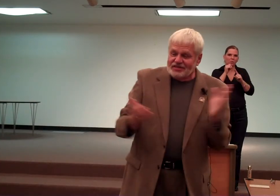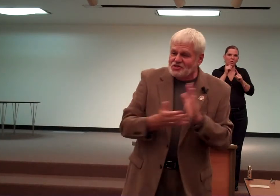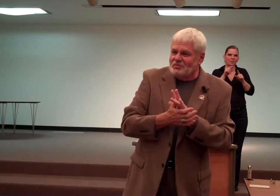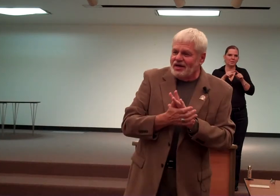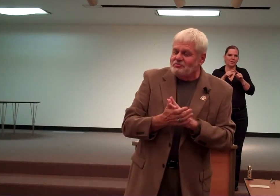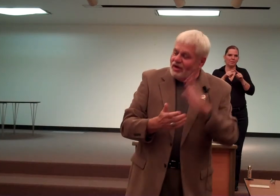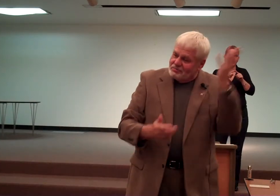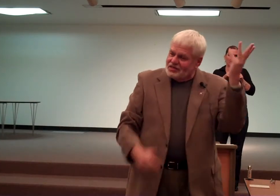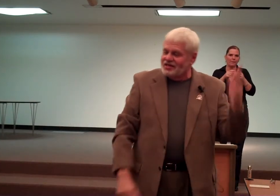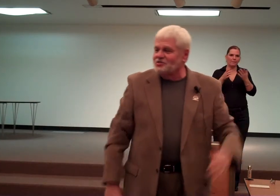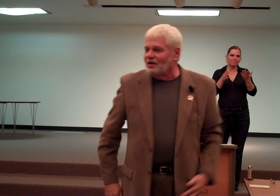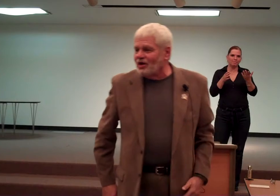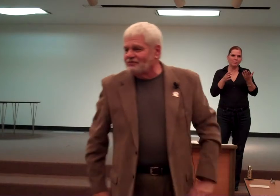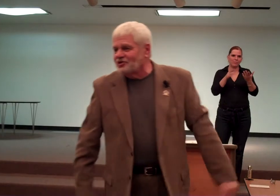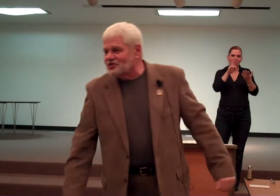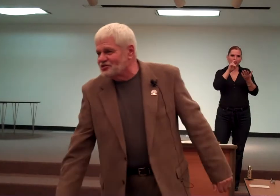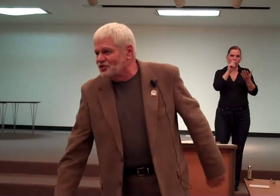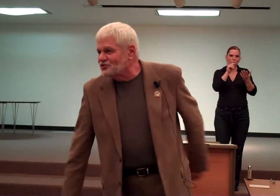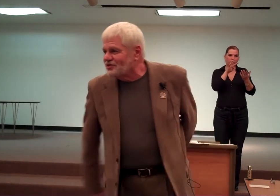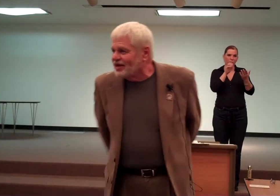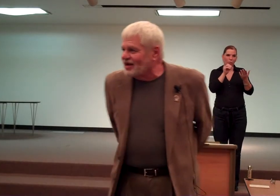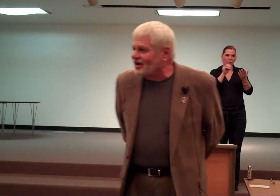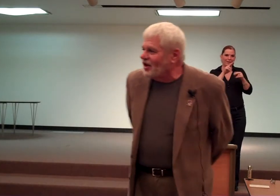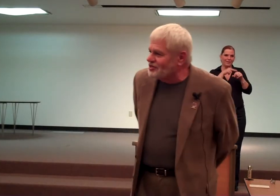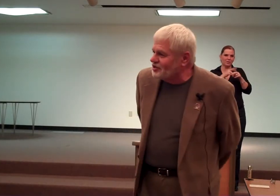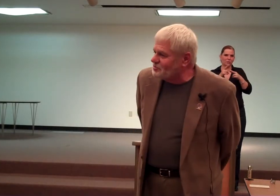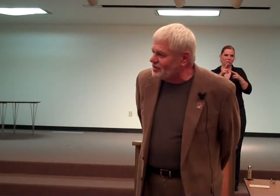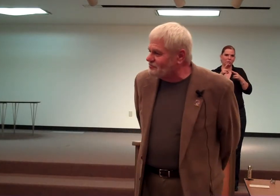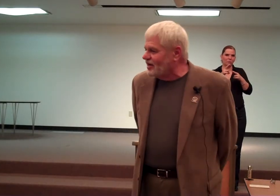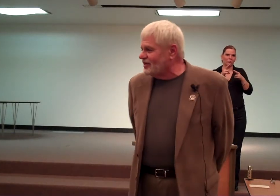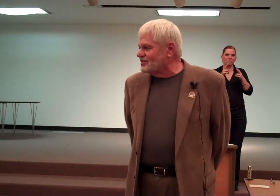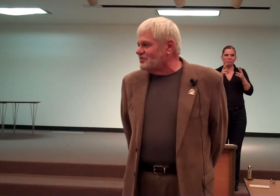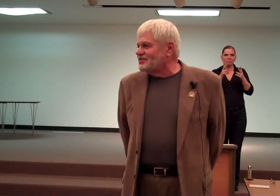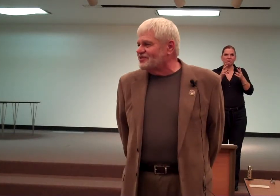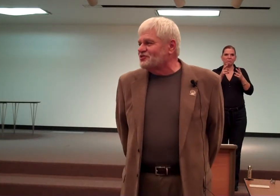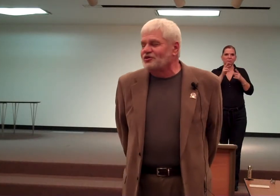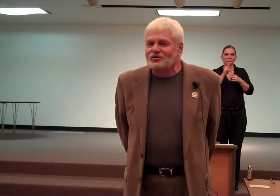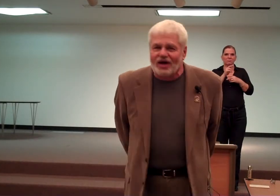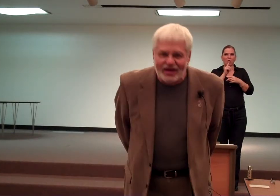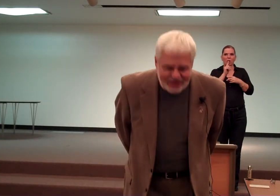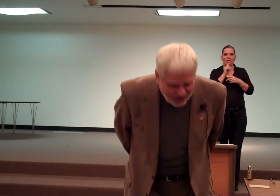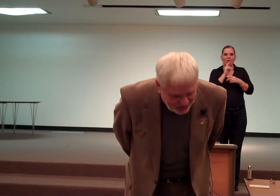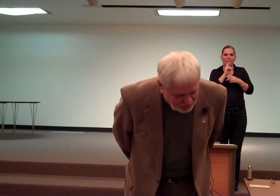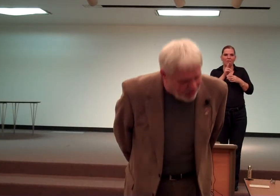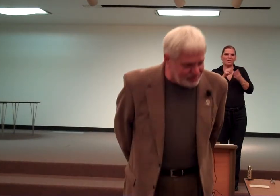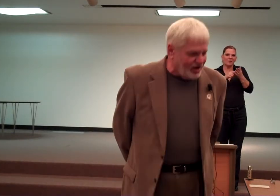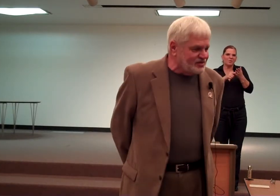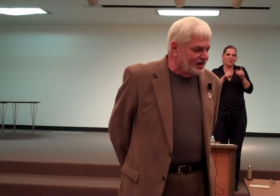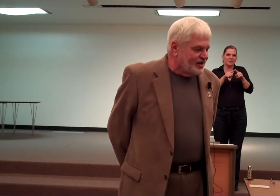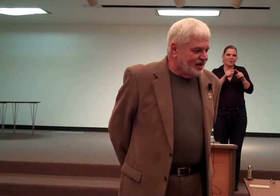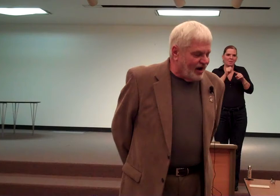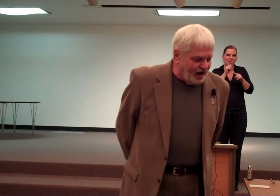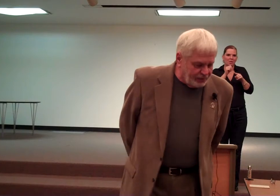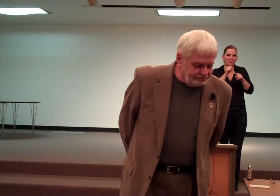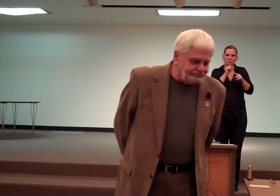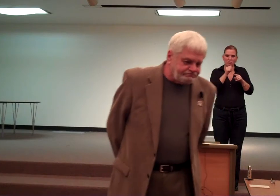That makes sense to me. It probably makes sense to my wife because she's used to that kind of logic, but if that doesn't make sense to you, I